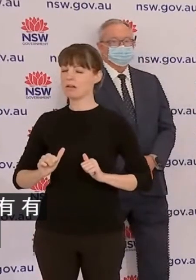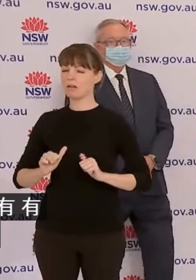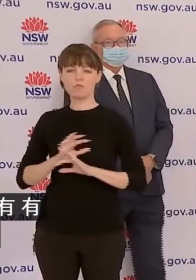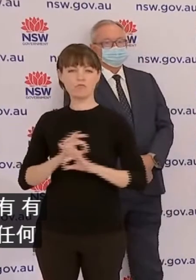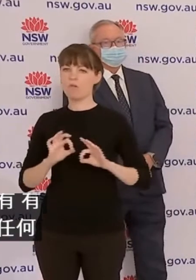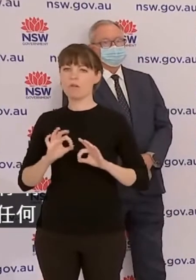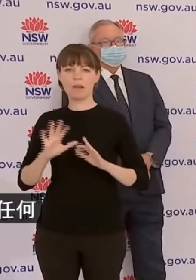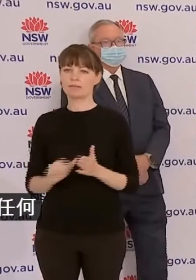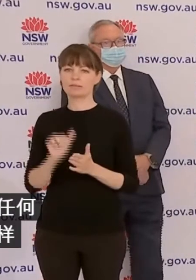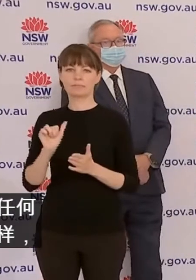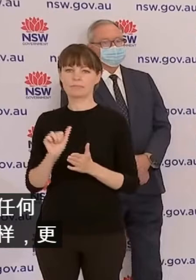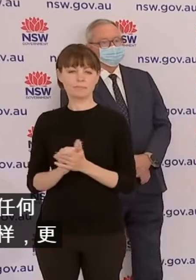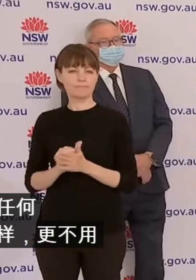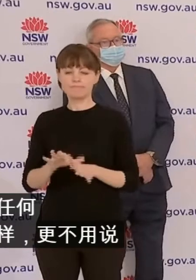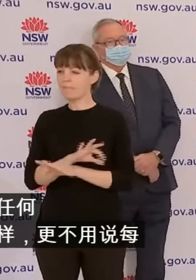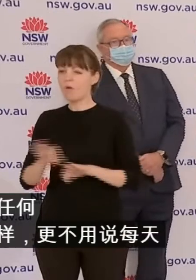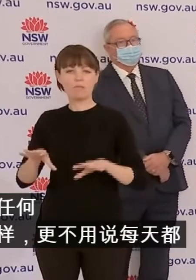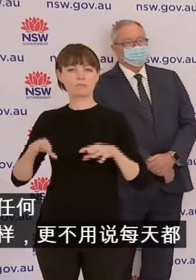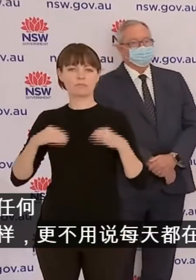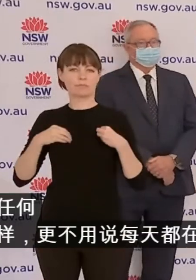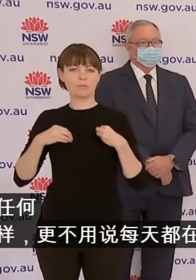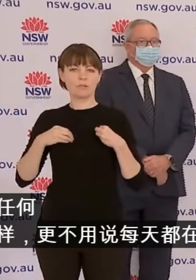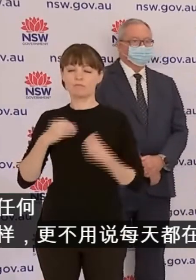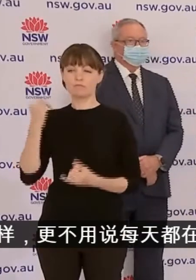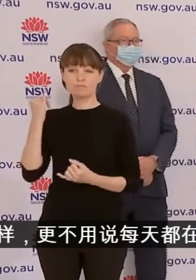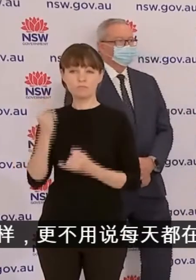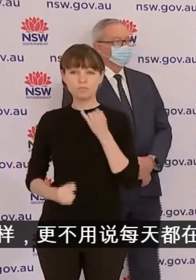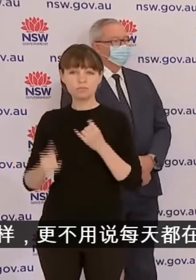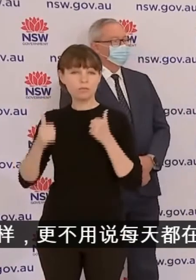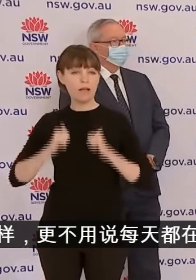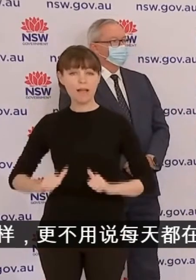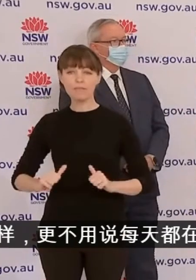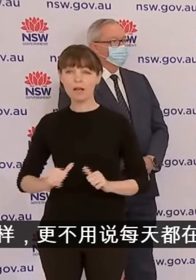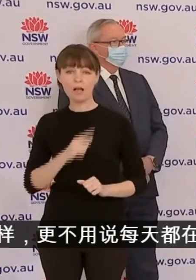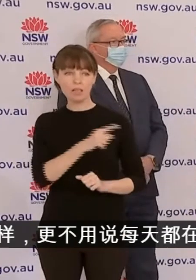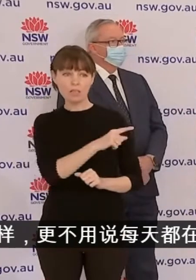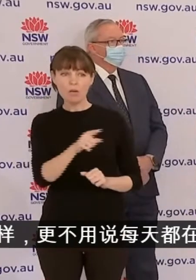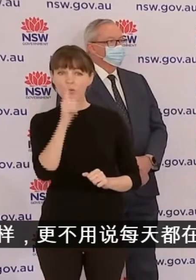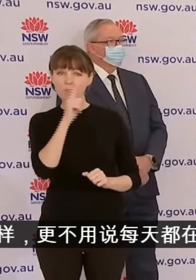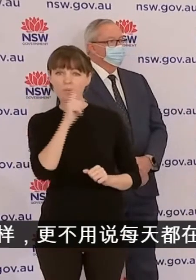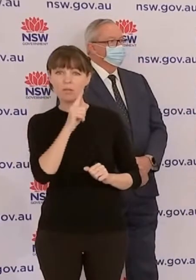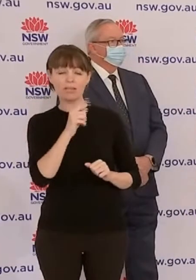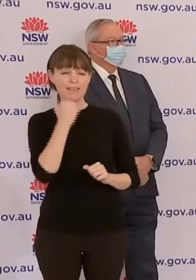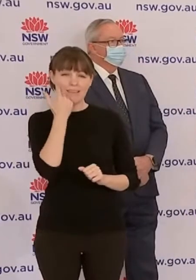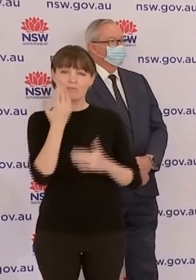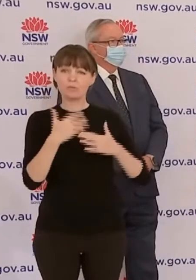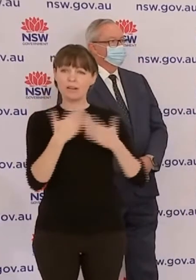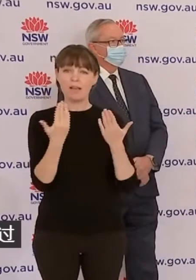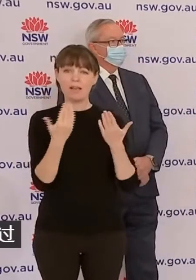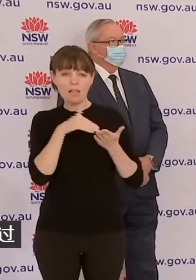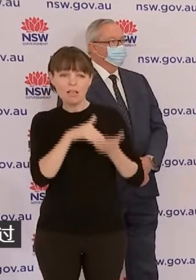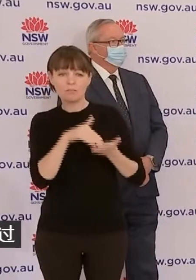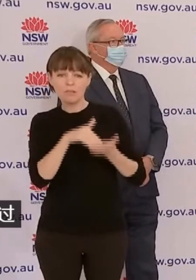like that to any person, let alone someone that is out there every single day helping us to get through what is a